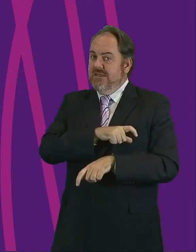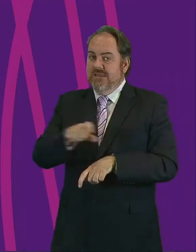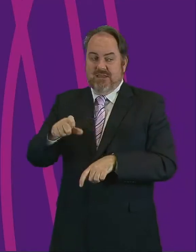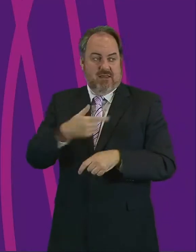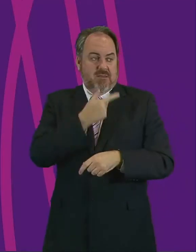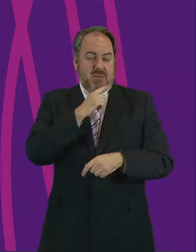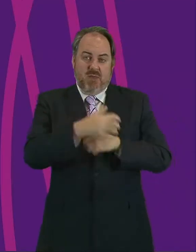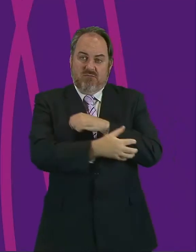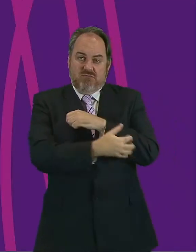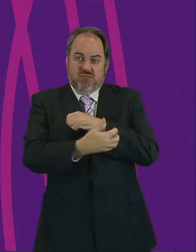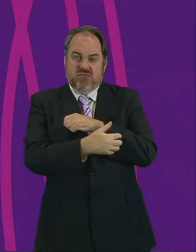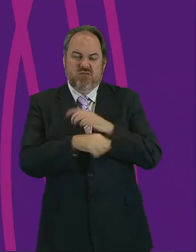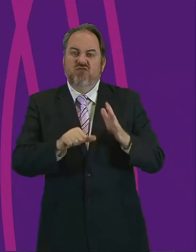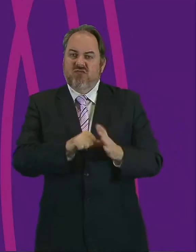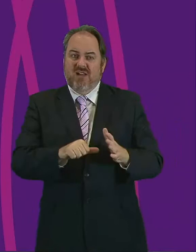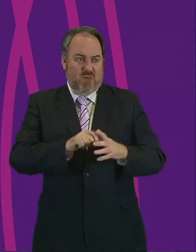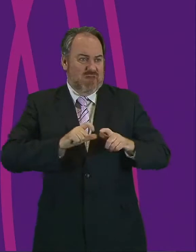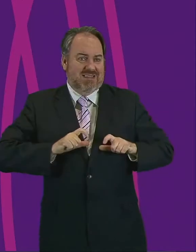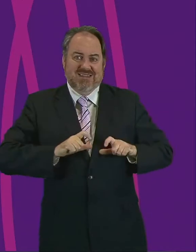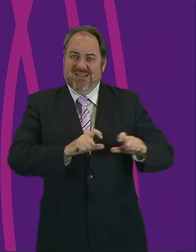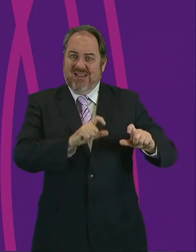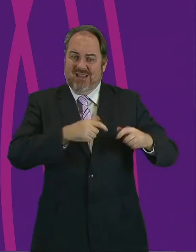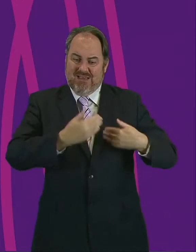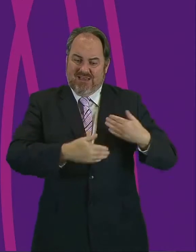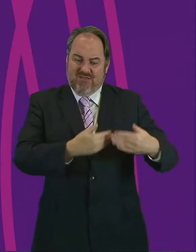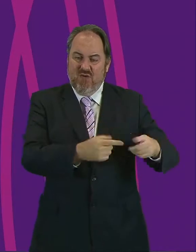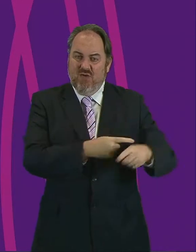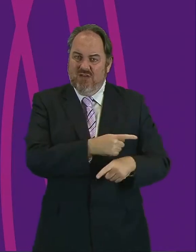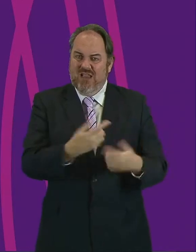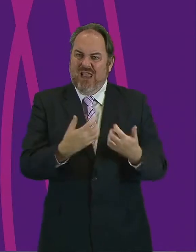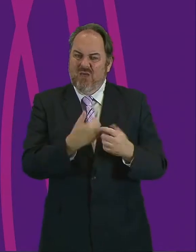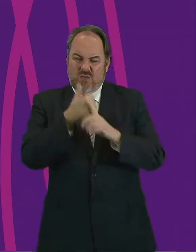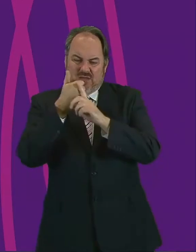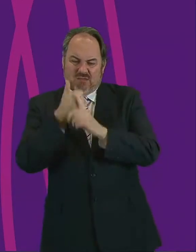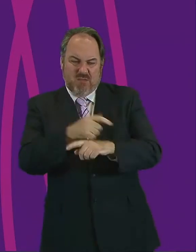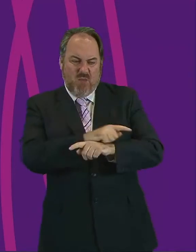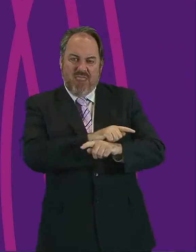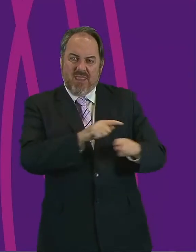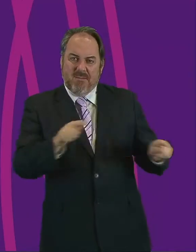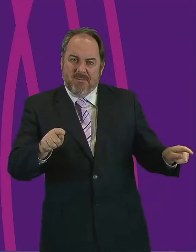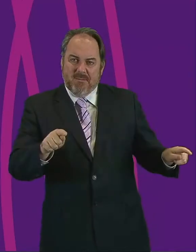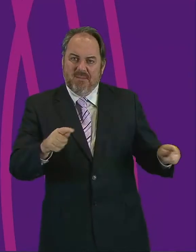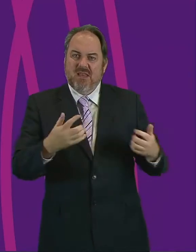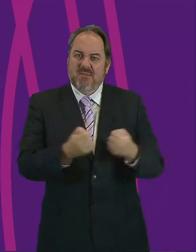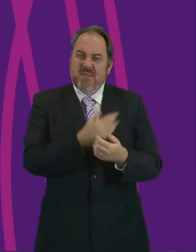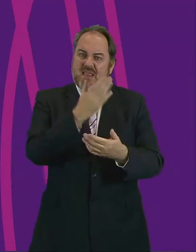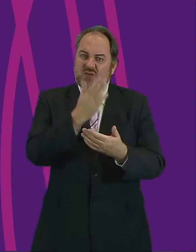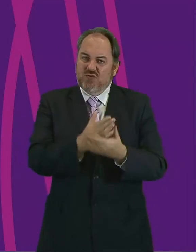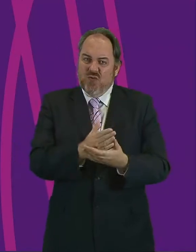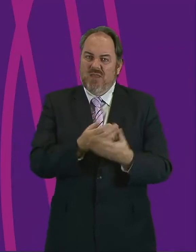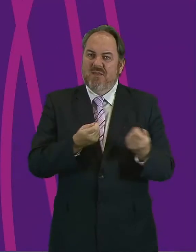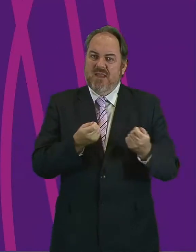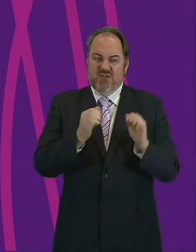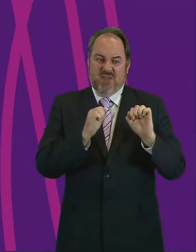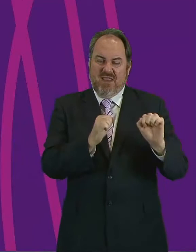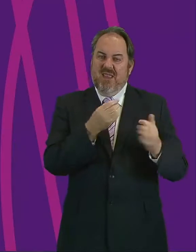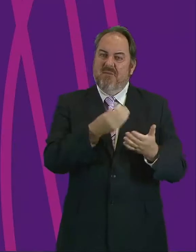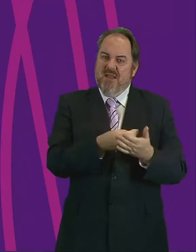is a case to be made for how we continue to support and help households with their household finances.